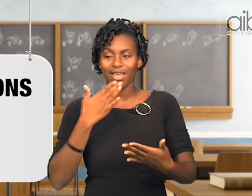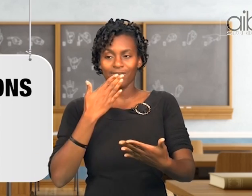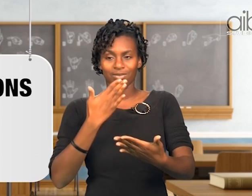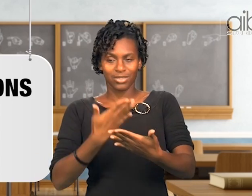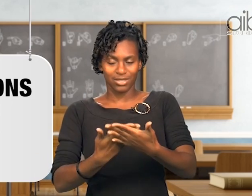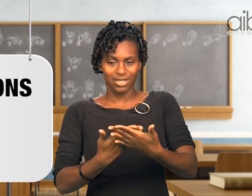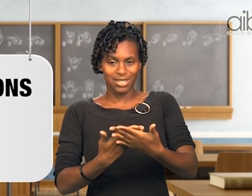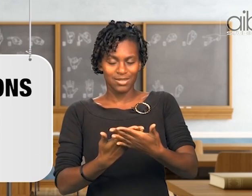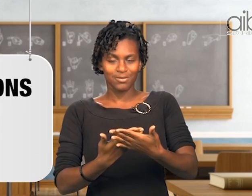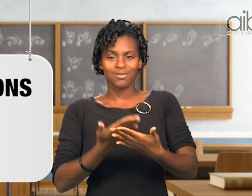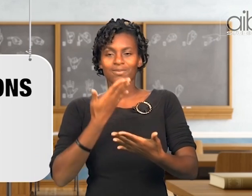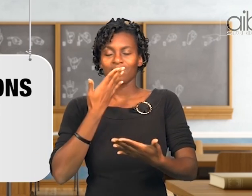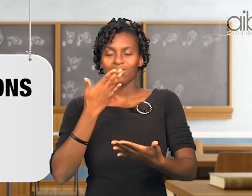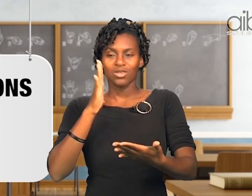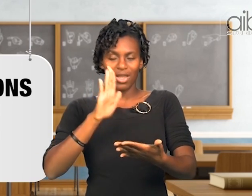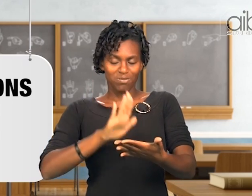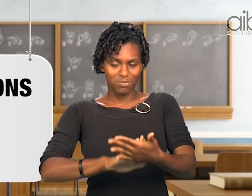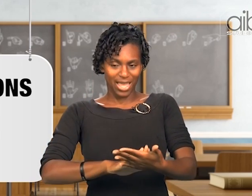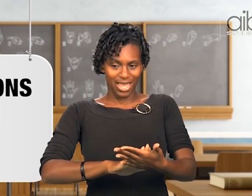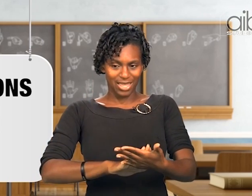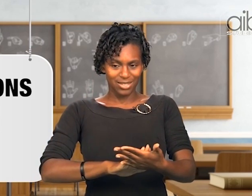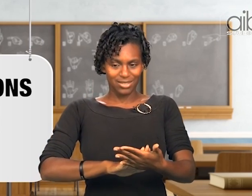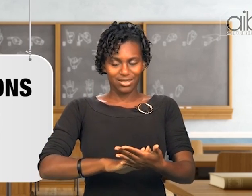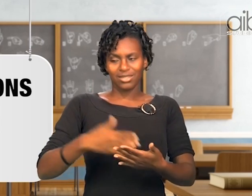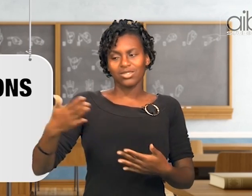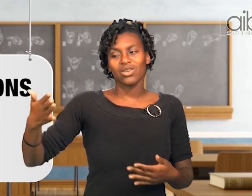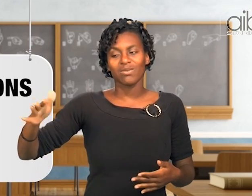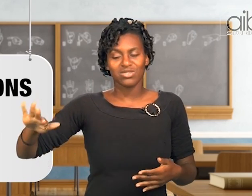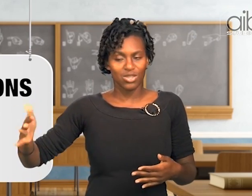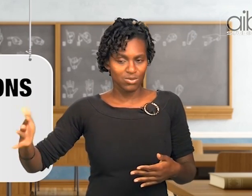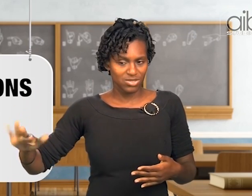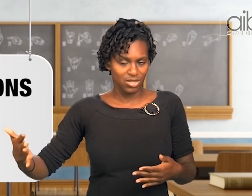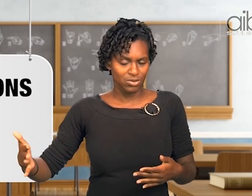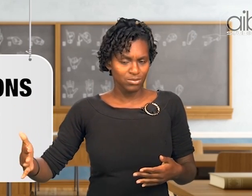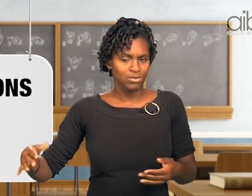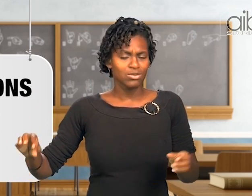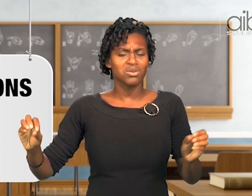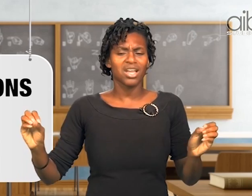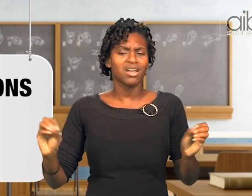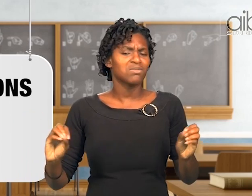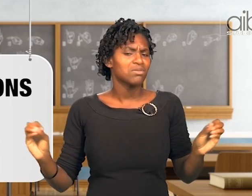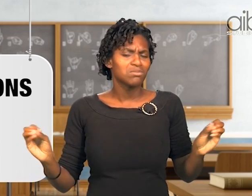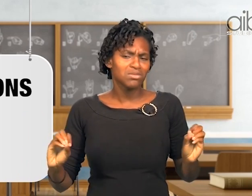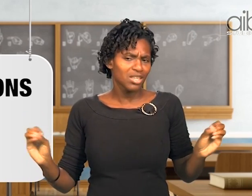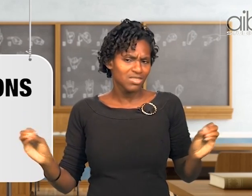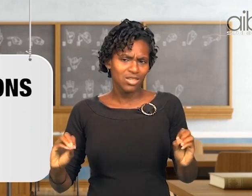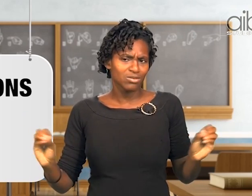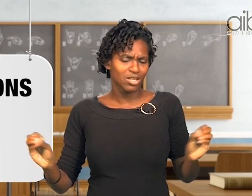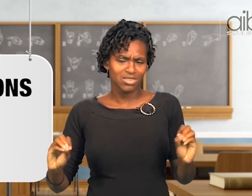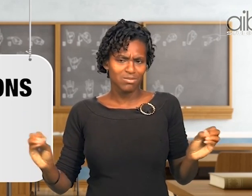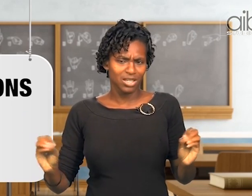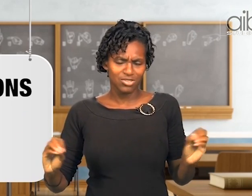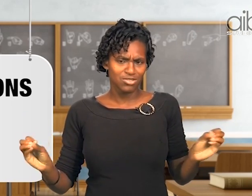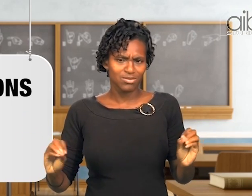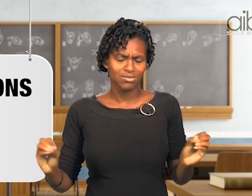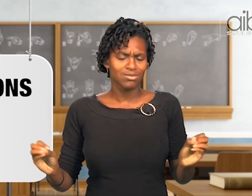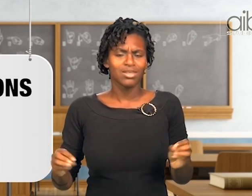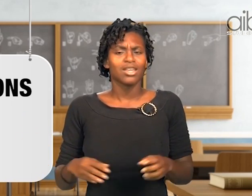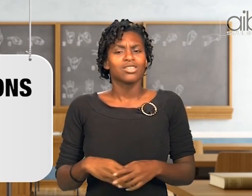have good, you have bad, you have so-so, you have nothing or nothing much. You